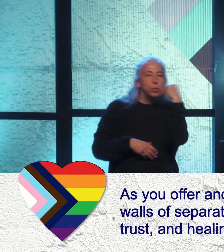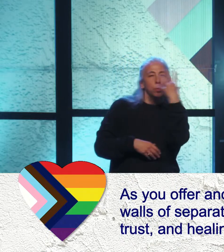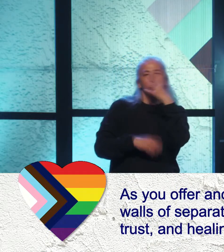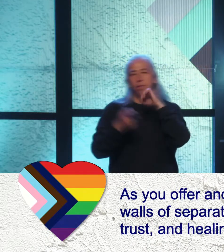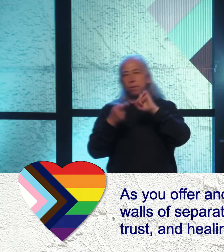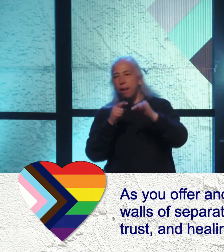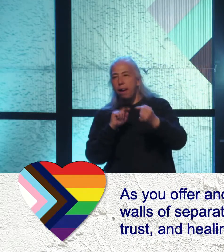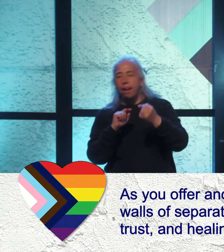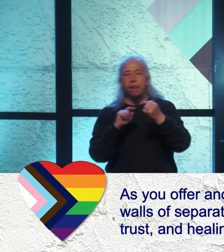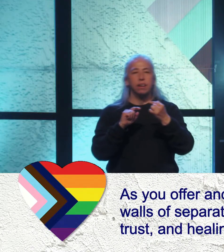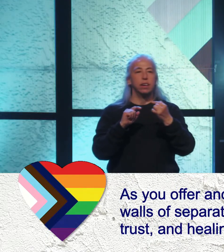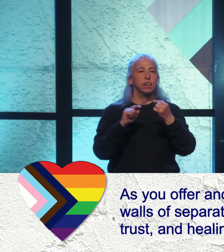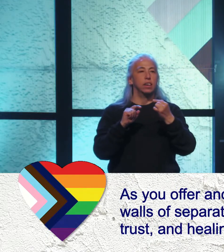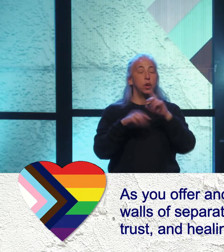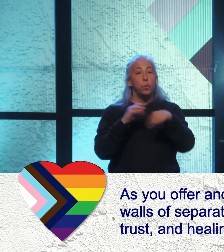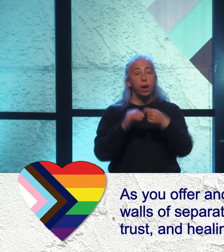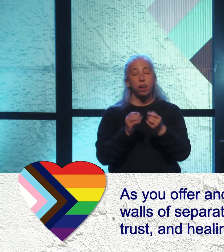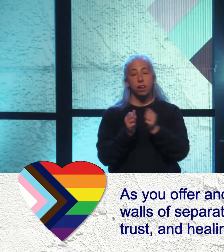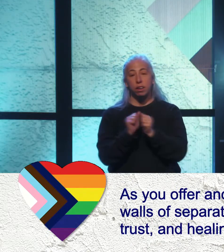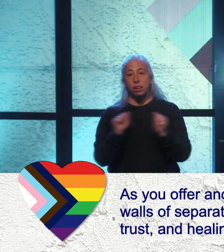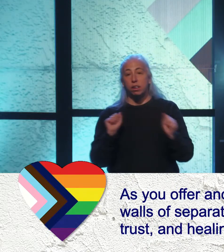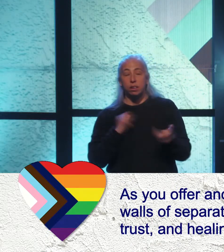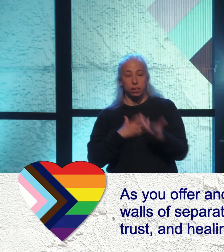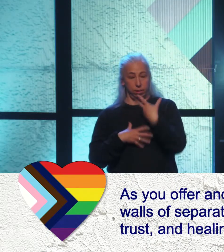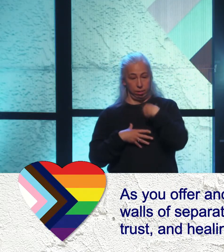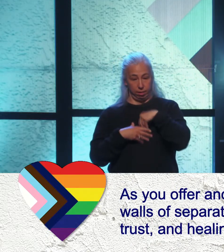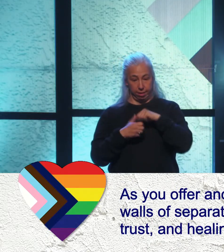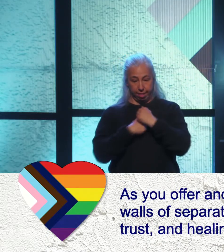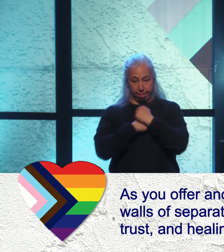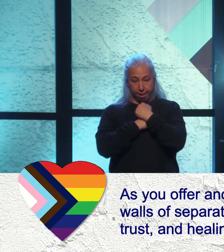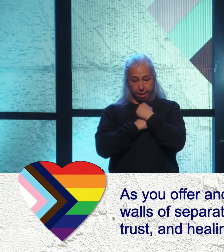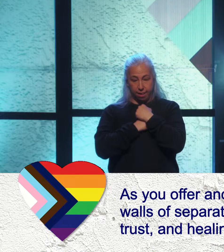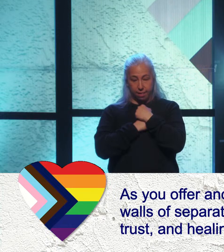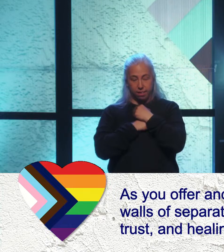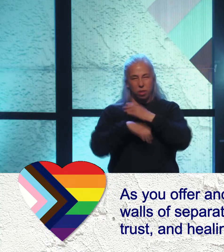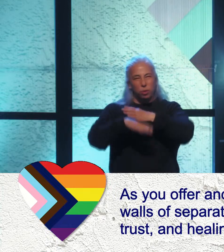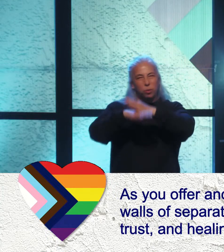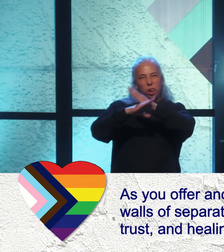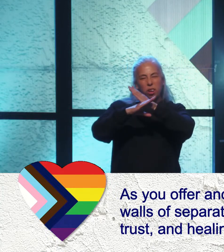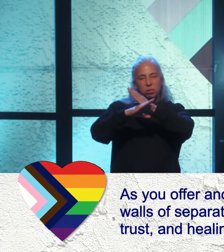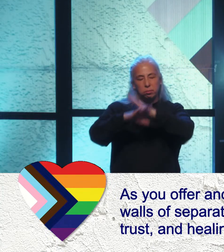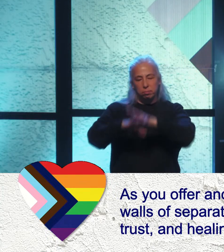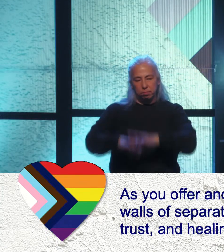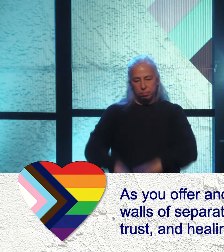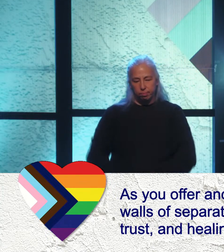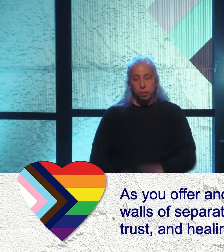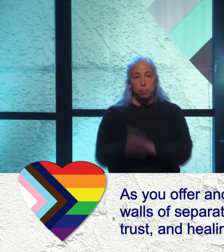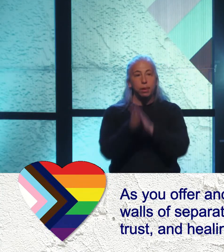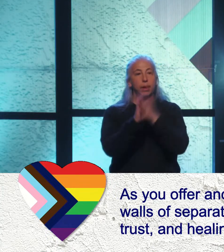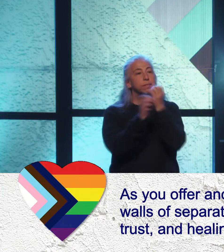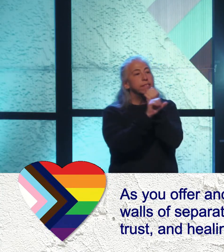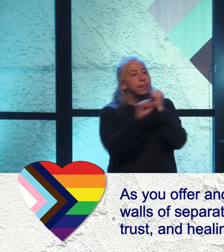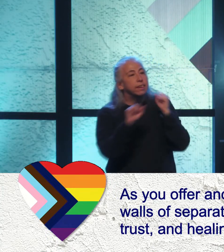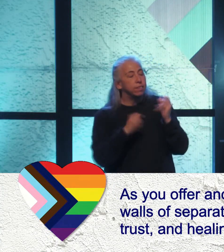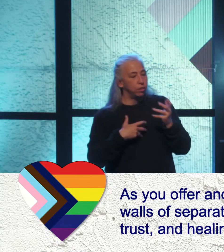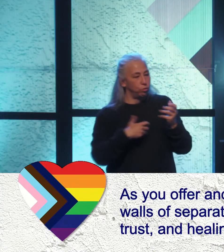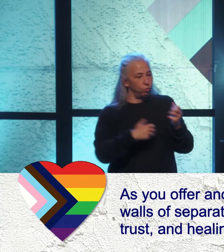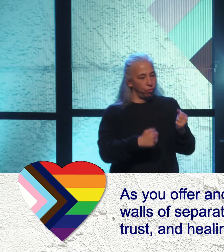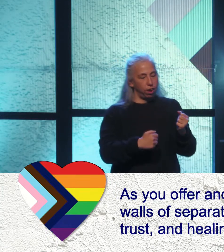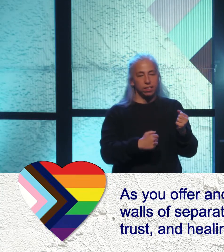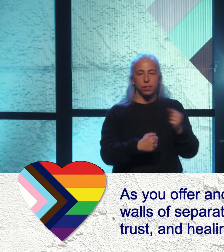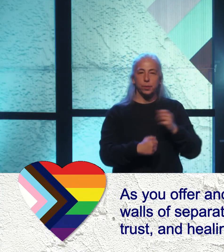and receive this deeper love, may your walls of separation dissolve, creating safety and trust and healing in